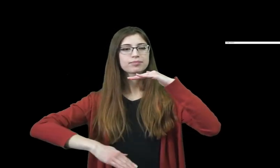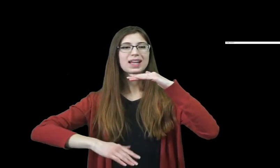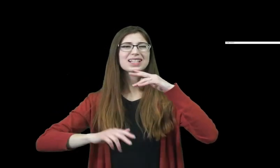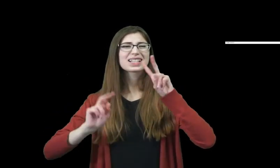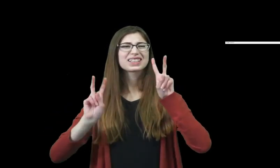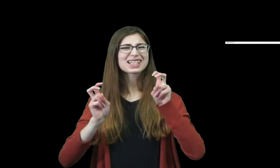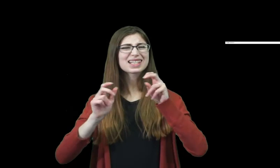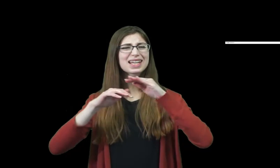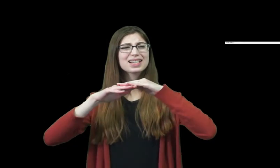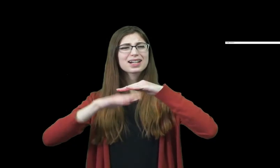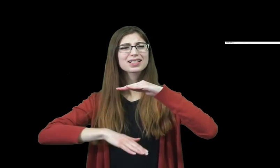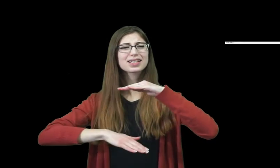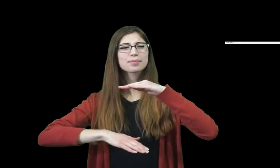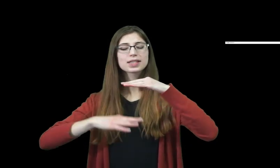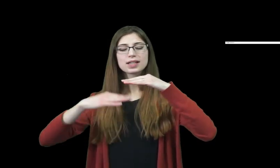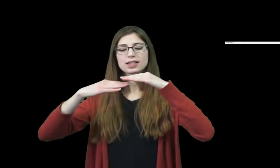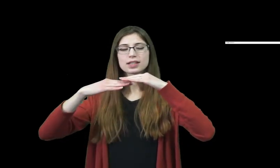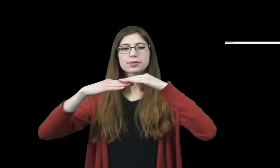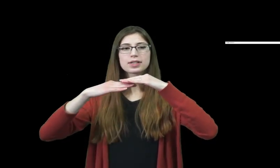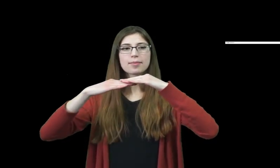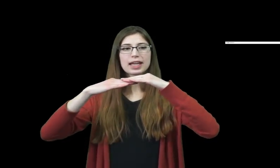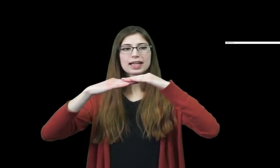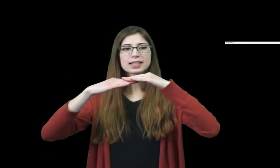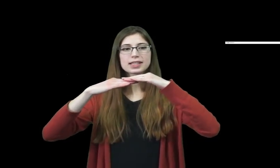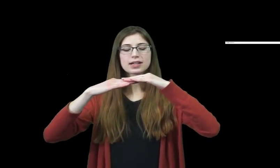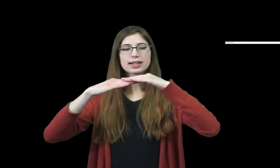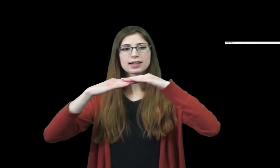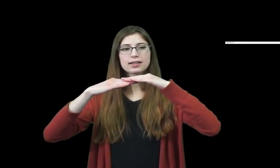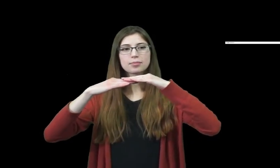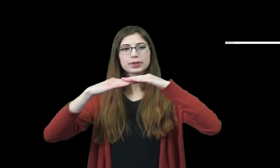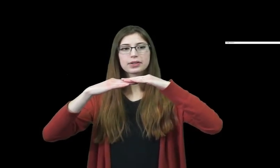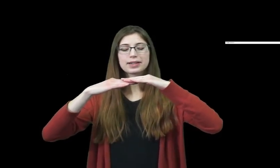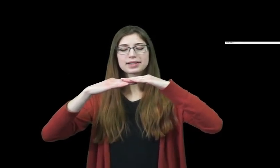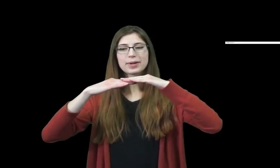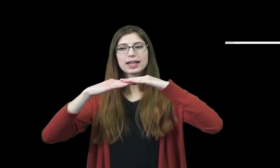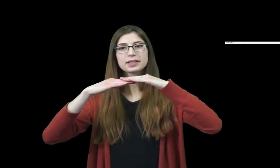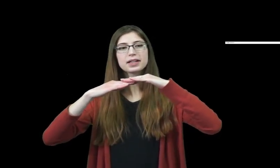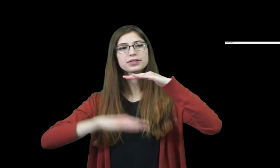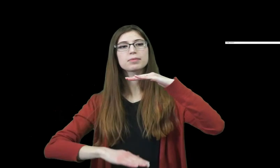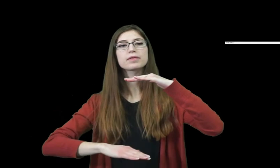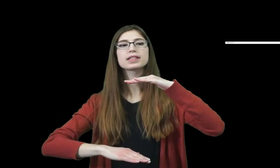that less than concept. So dominant hand starting below your non-dominant hand and just moving down.